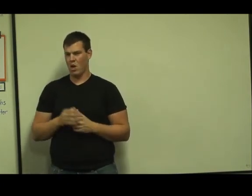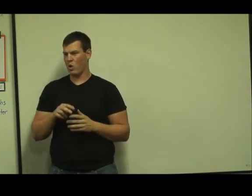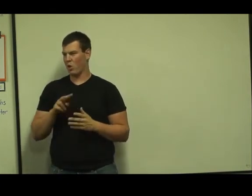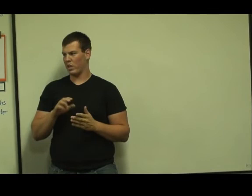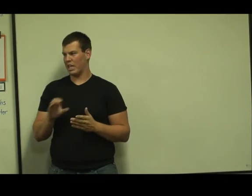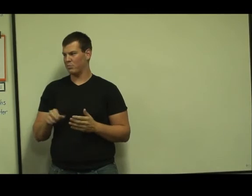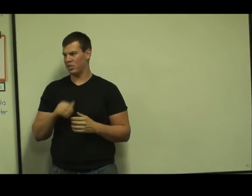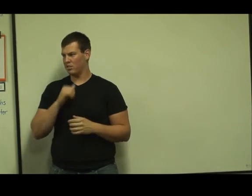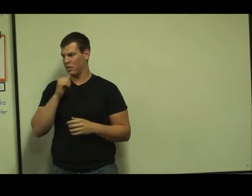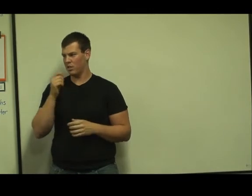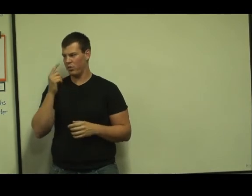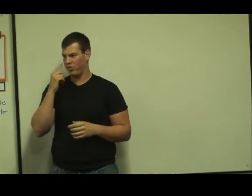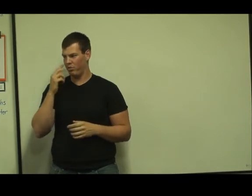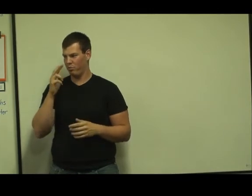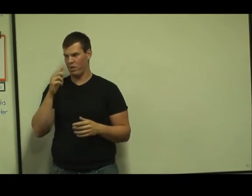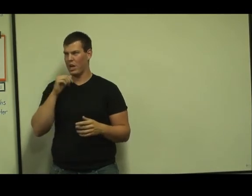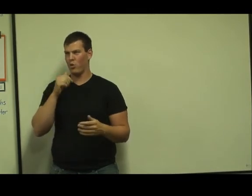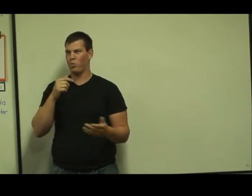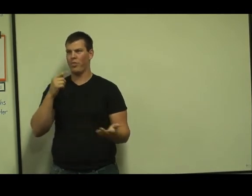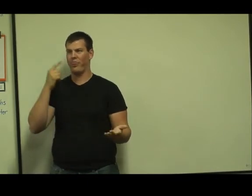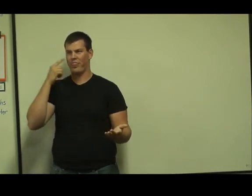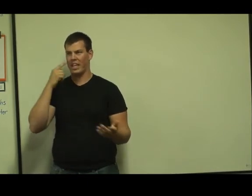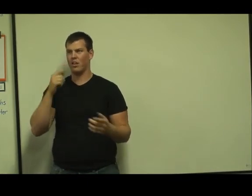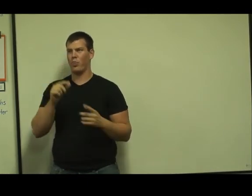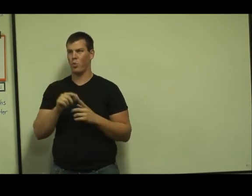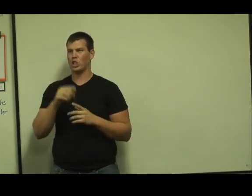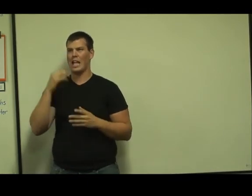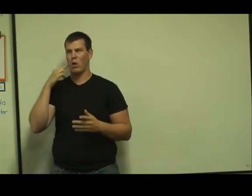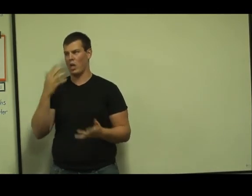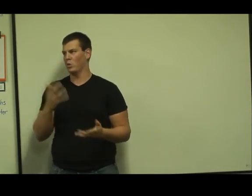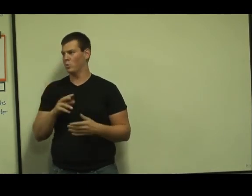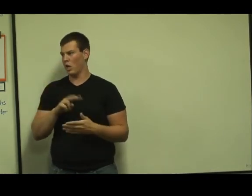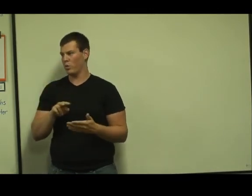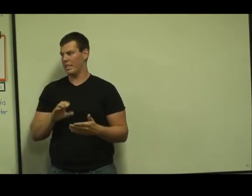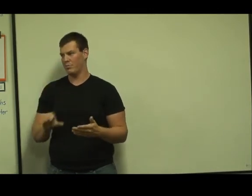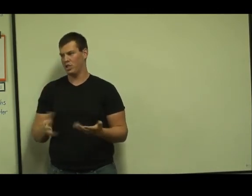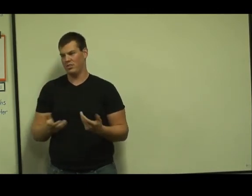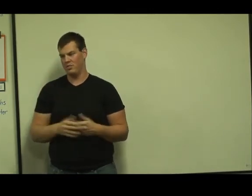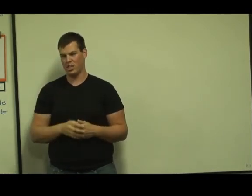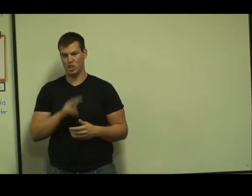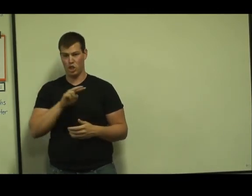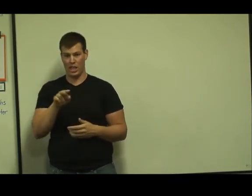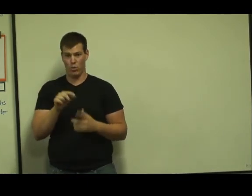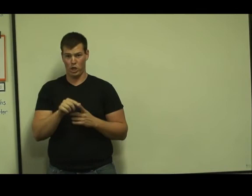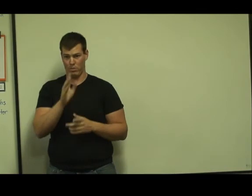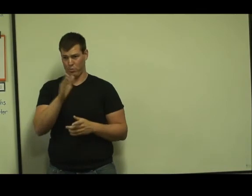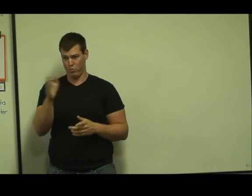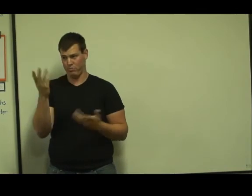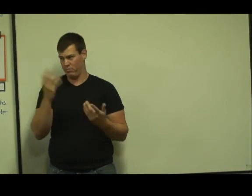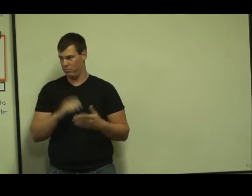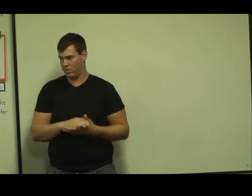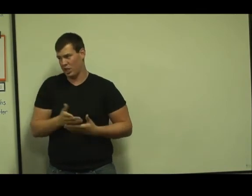We are in caption. I go think the word out loud. We are in caption. I just look at the word. There